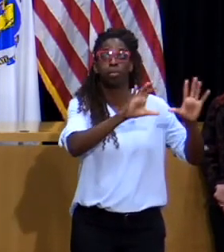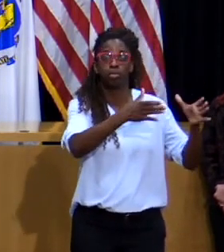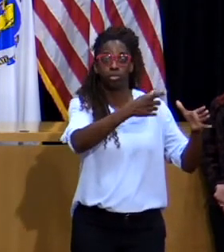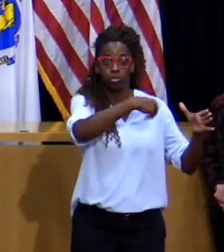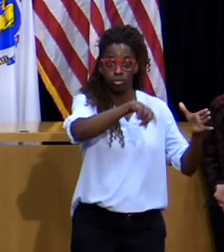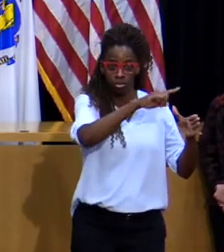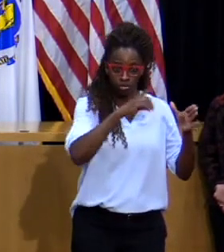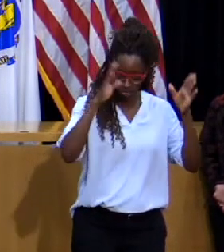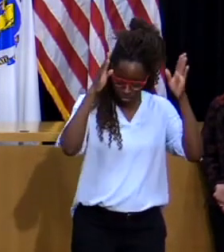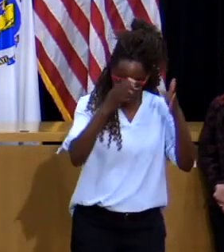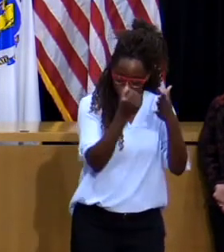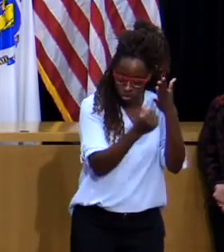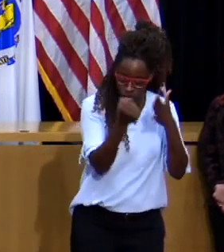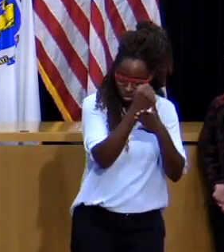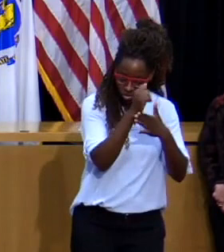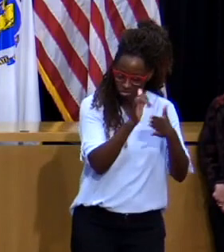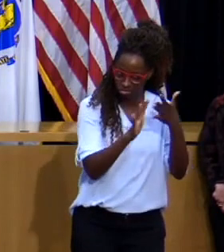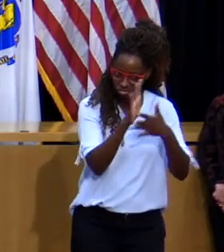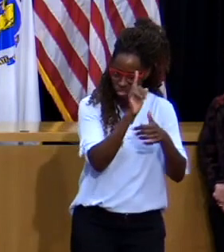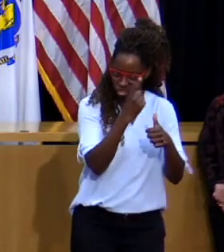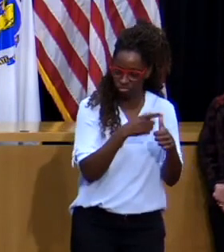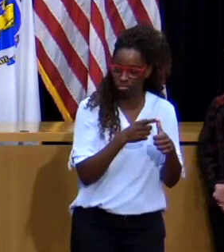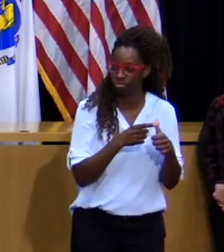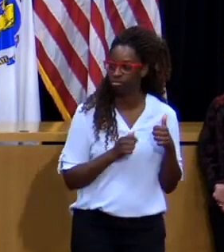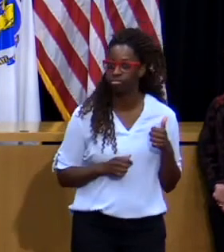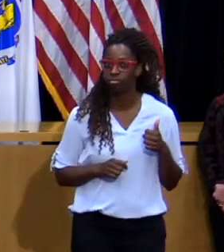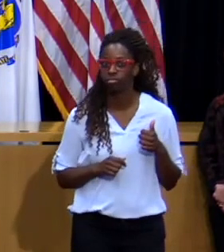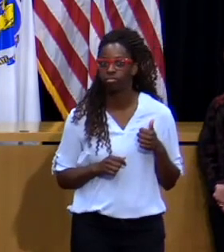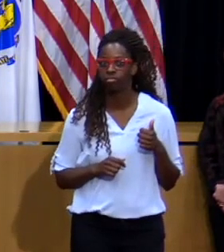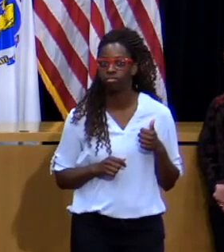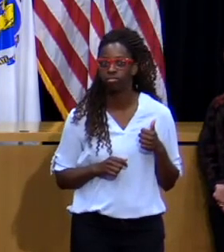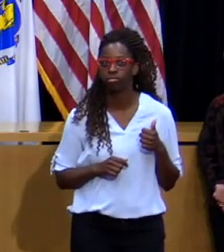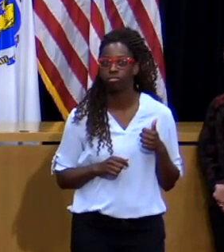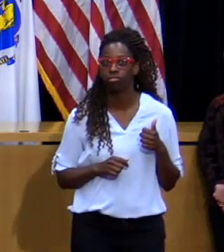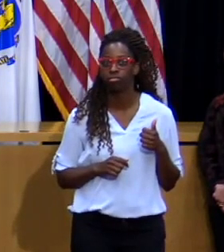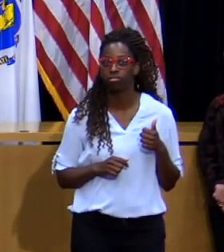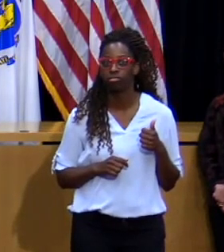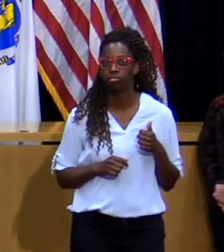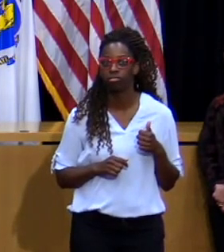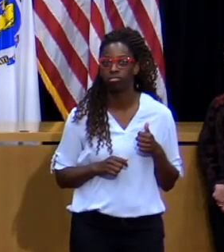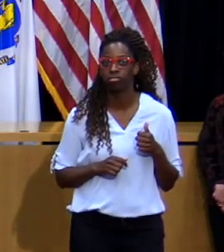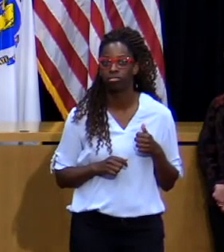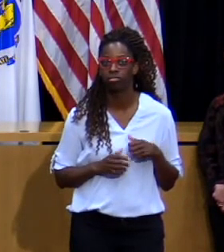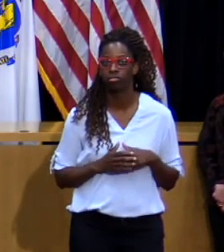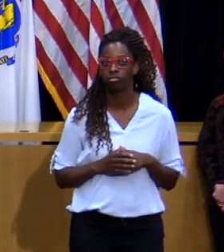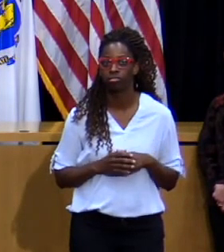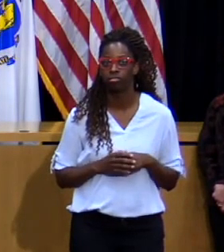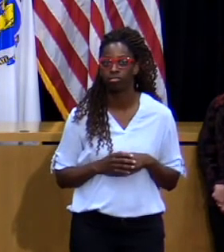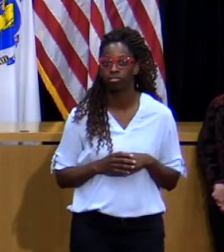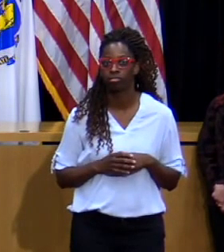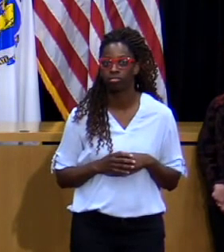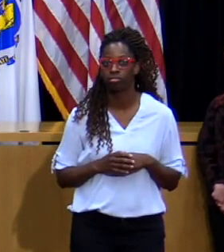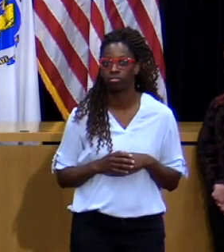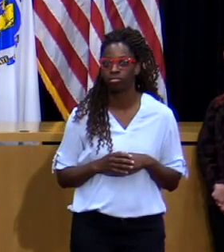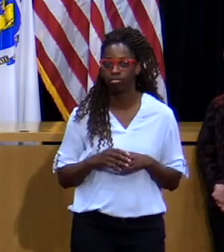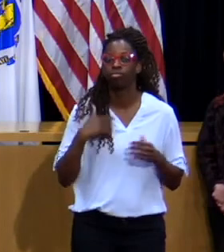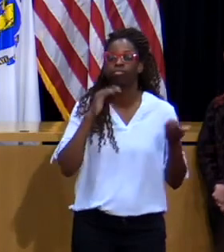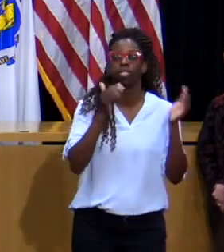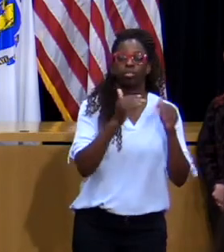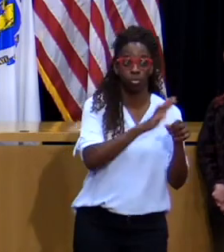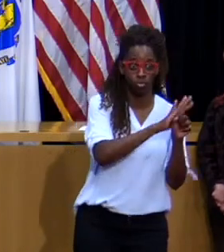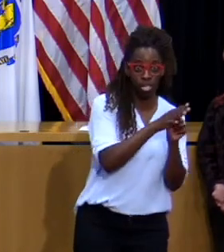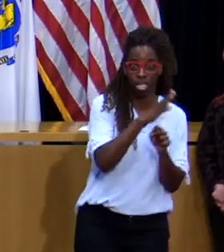first. But my expectation is that people have a sensibility about how to make this work, and I think I will